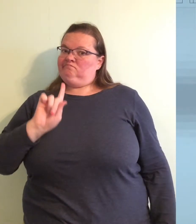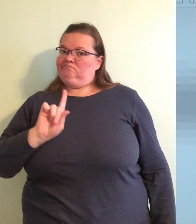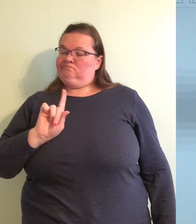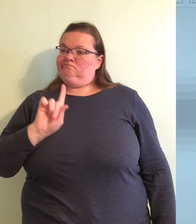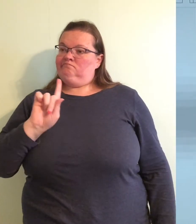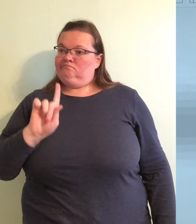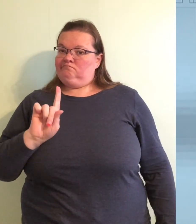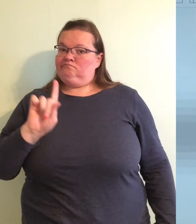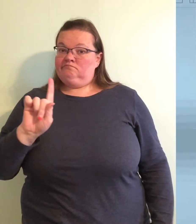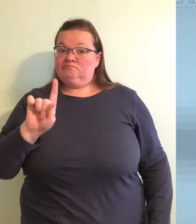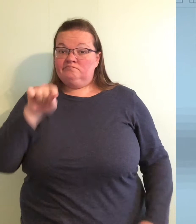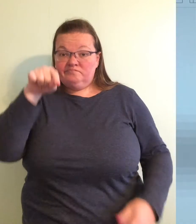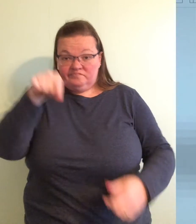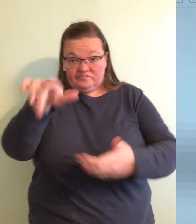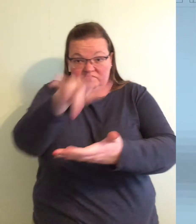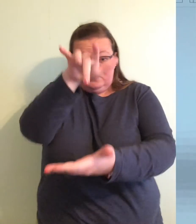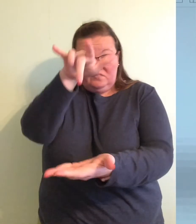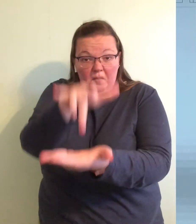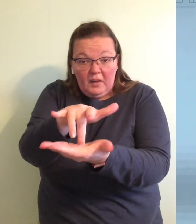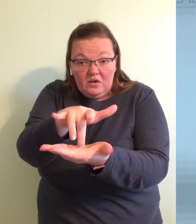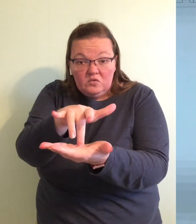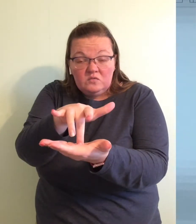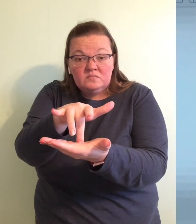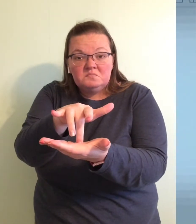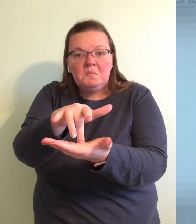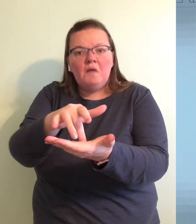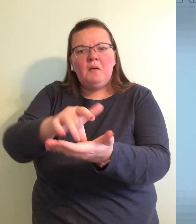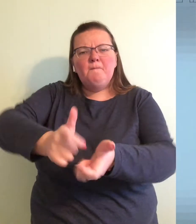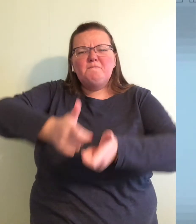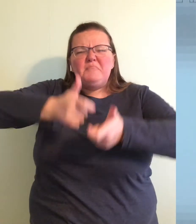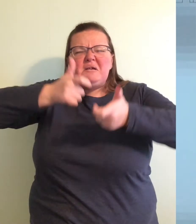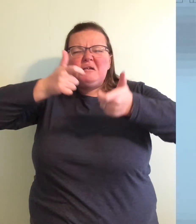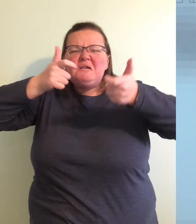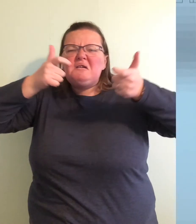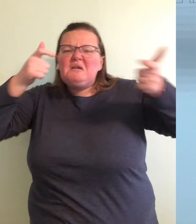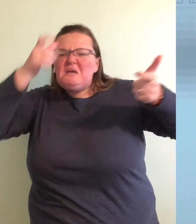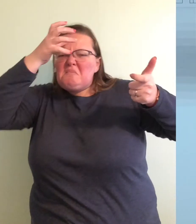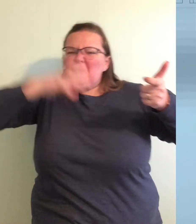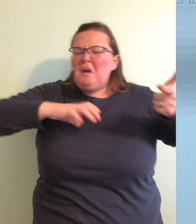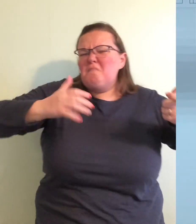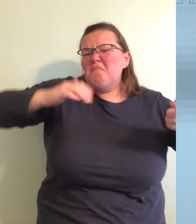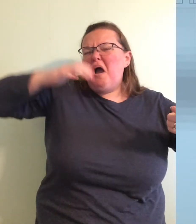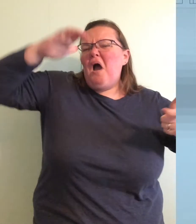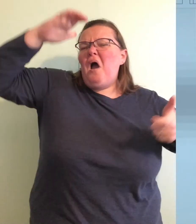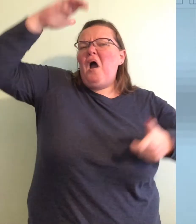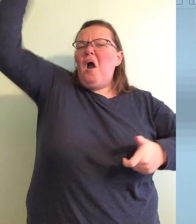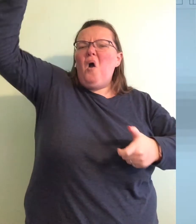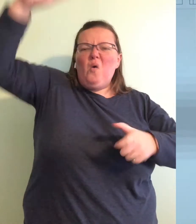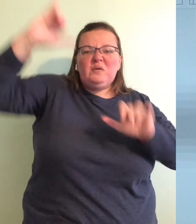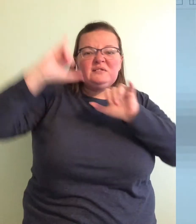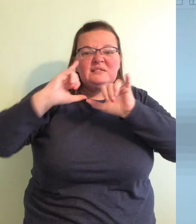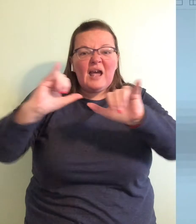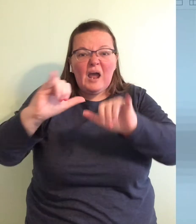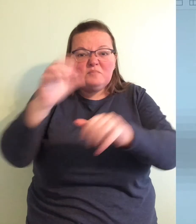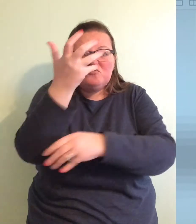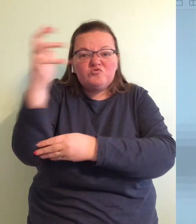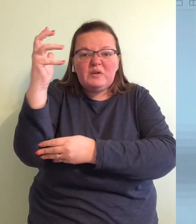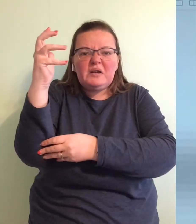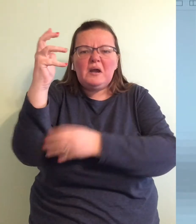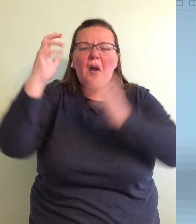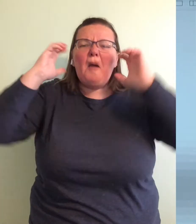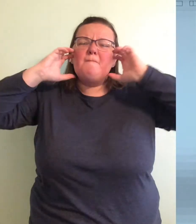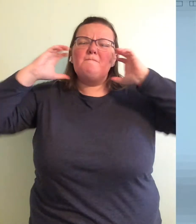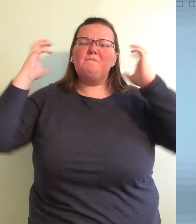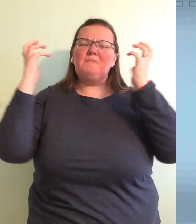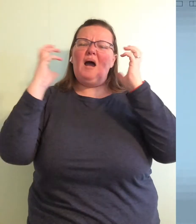courtyard. Right in the very middle stood a huge shape like a man, but as tall as a tree, with a fierce face and a